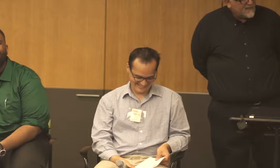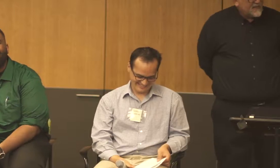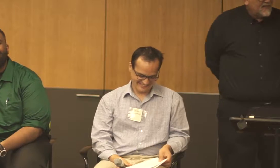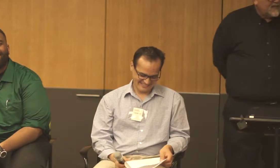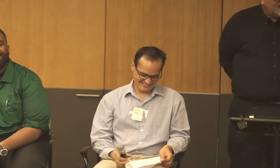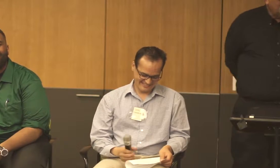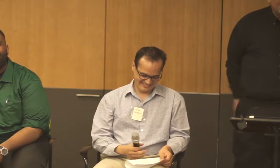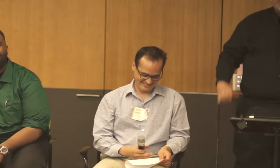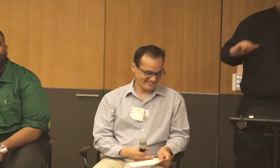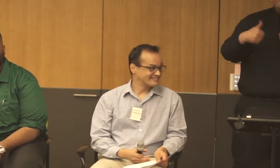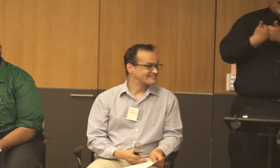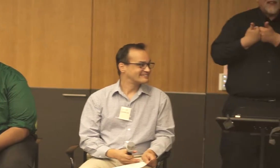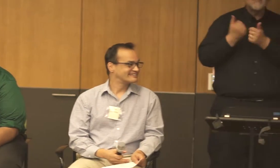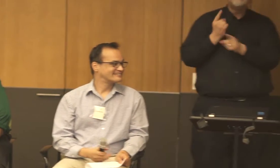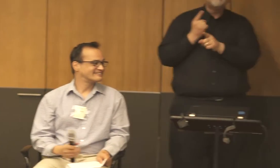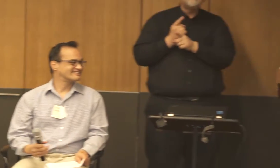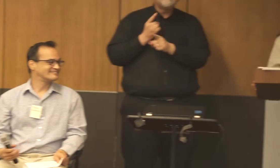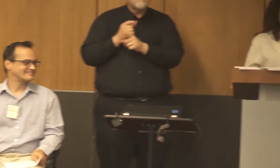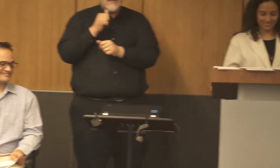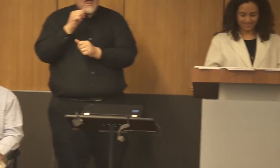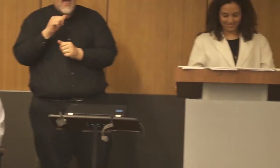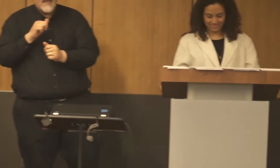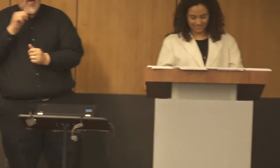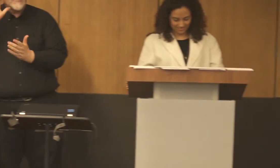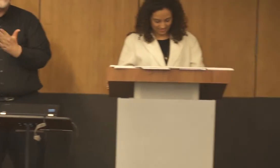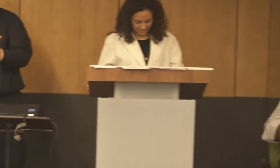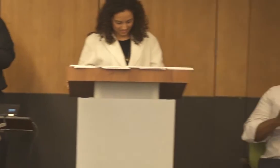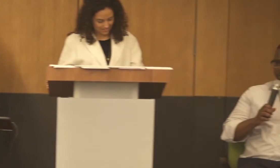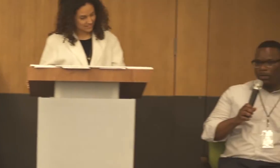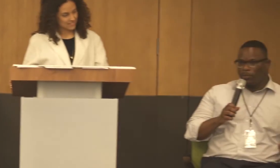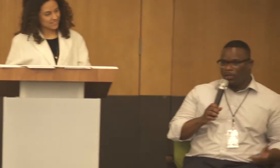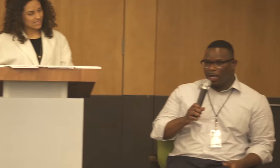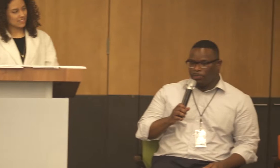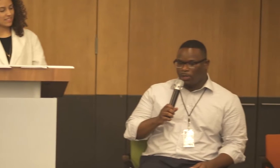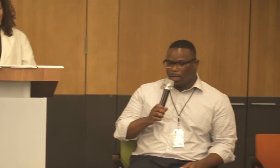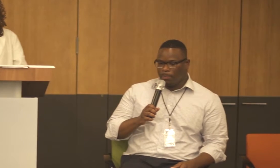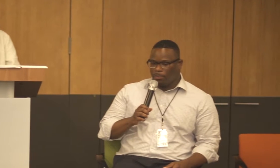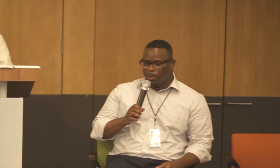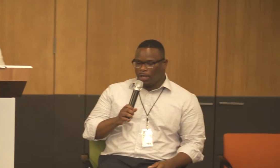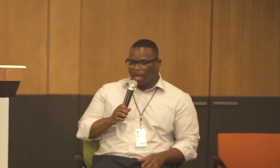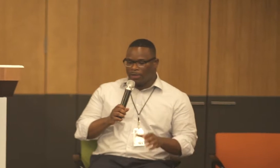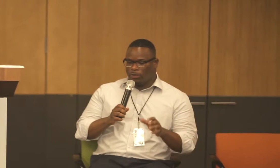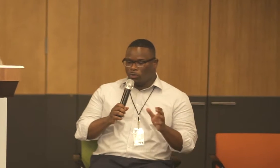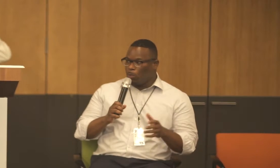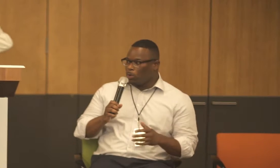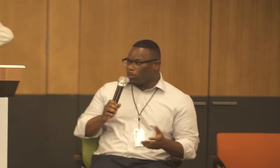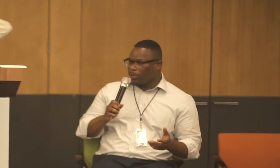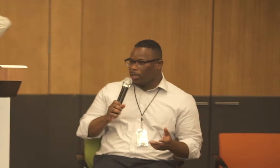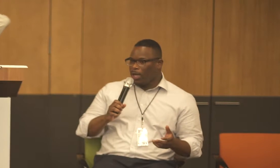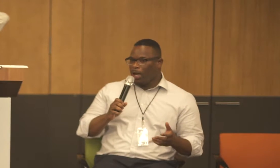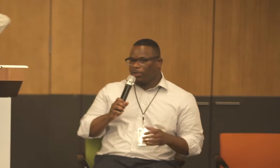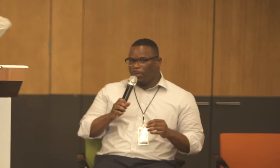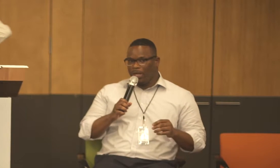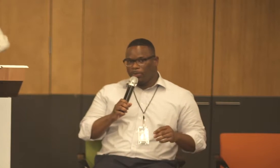So challenges are par for the course, so nothing unexpected. But I will say, in terms of unintended benefits, oftentimes it has to do more